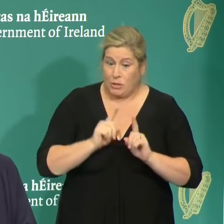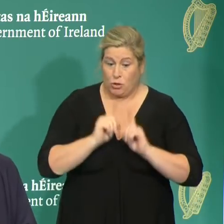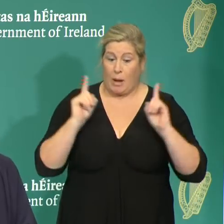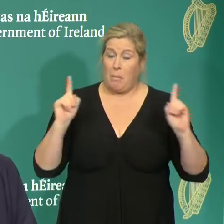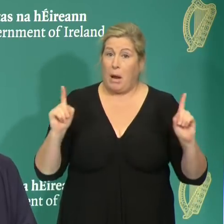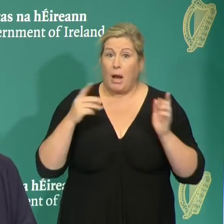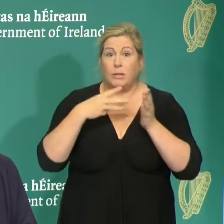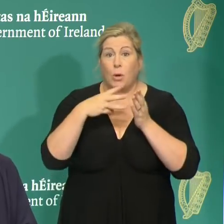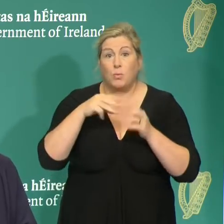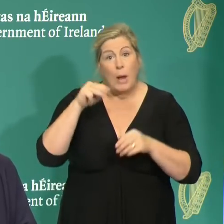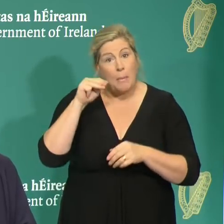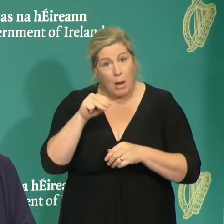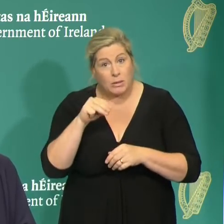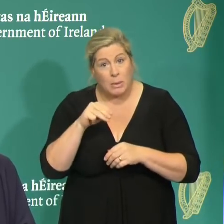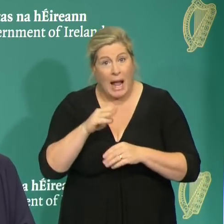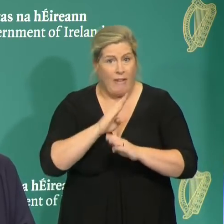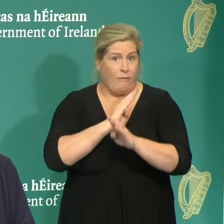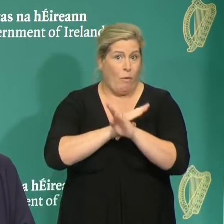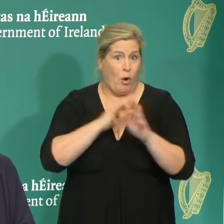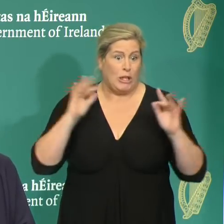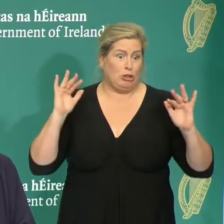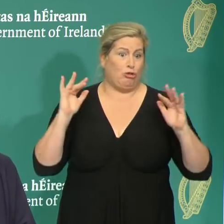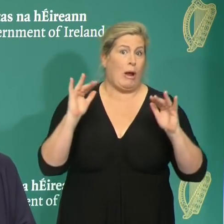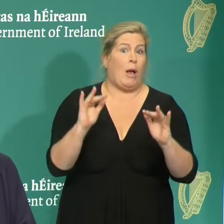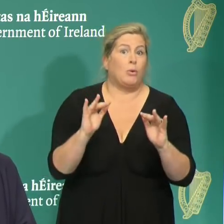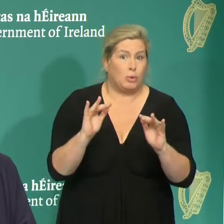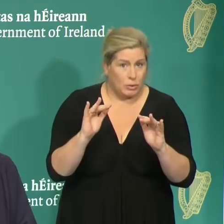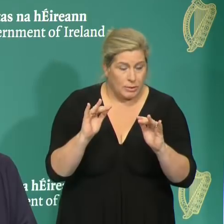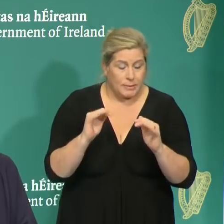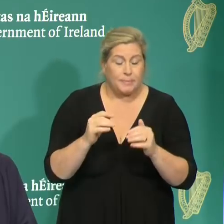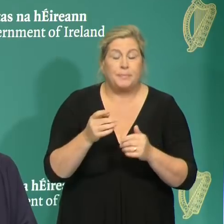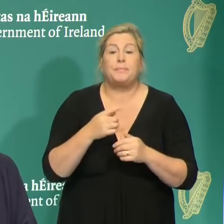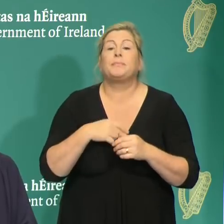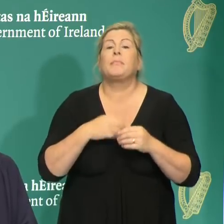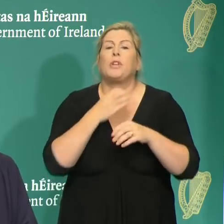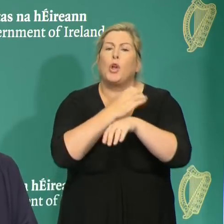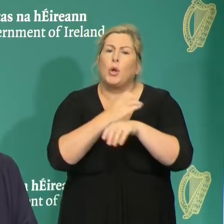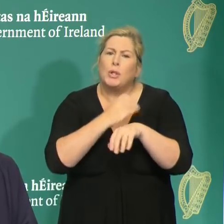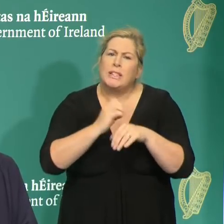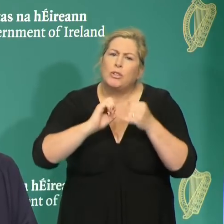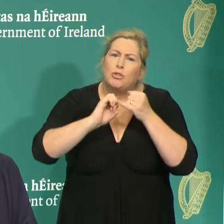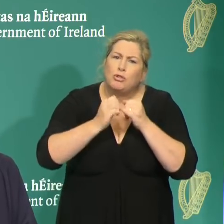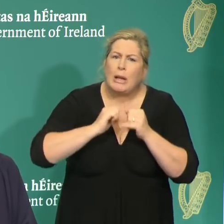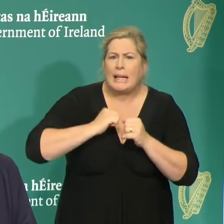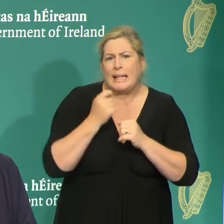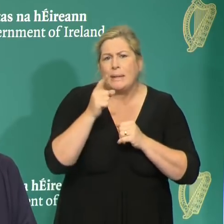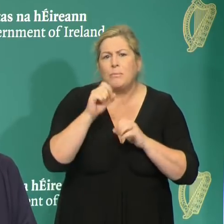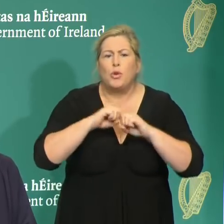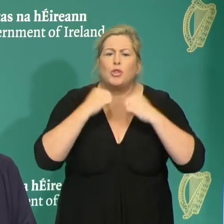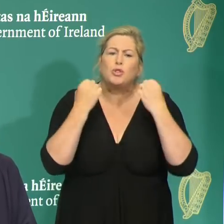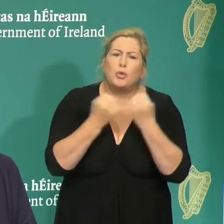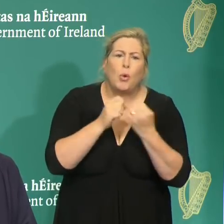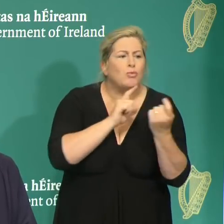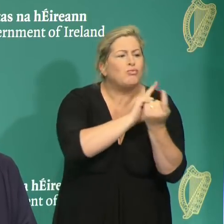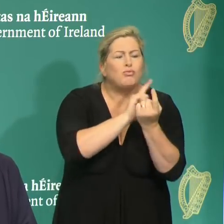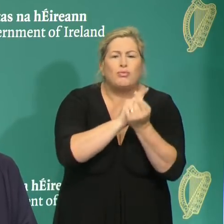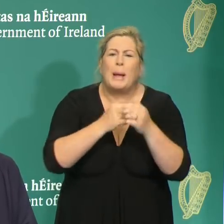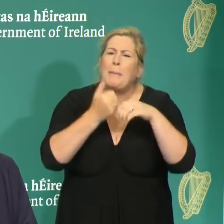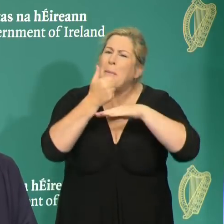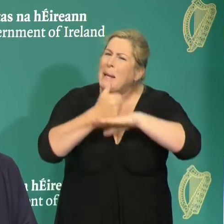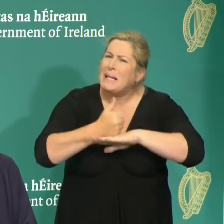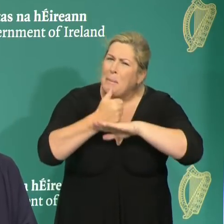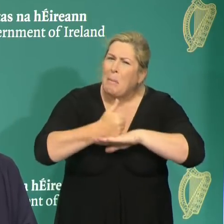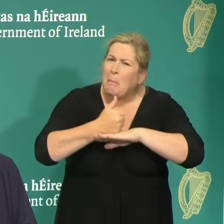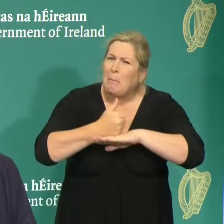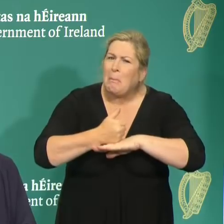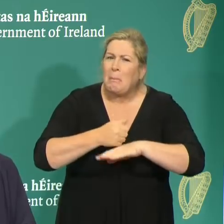when possible and avoiding crowds. Continue to try to keep your social interactions to a minimum to limit the